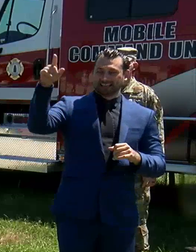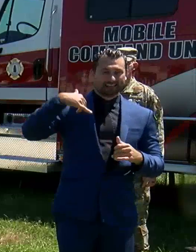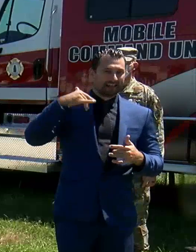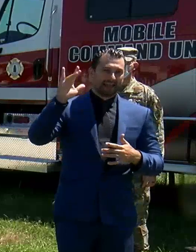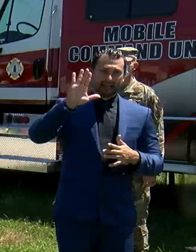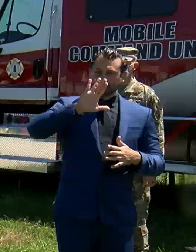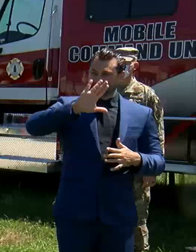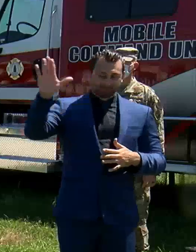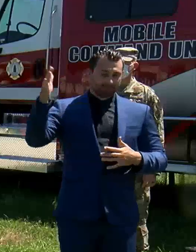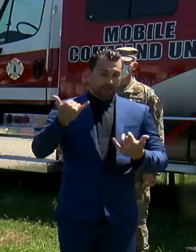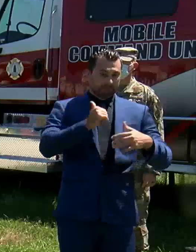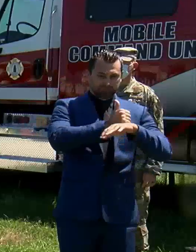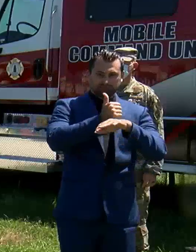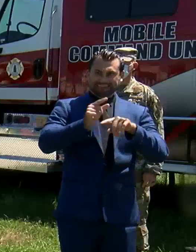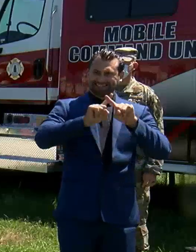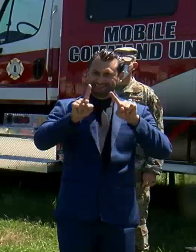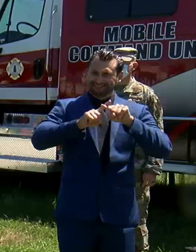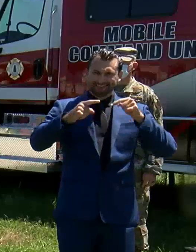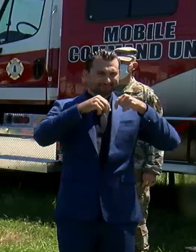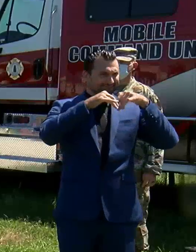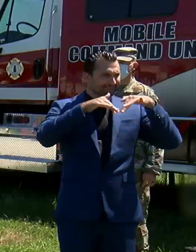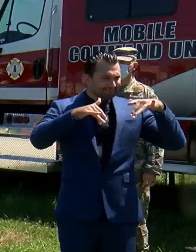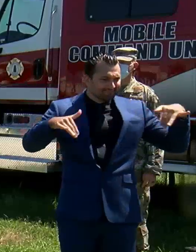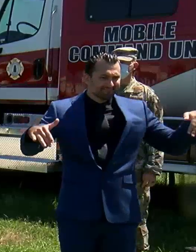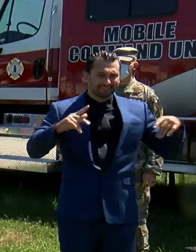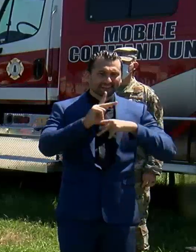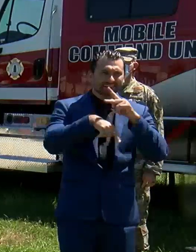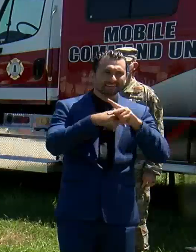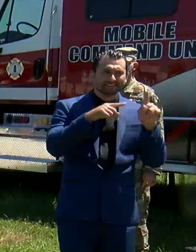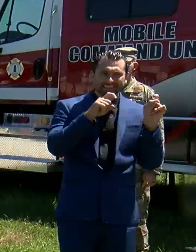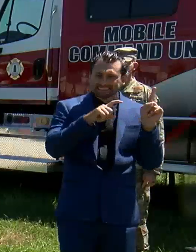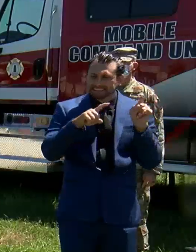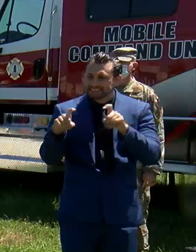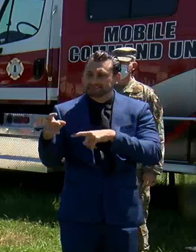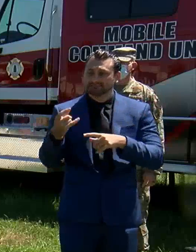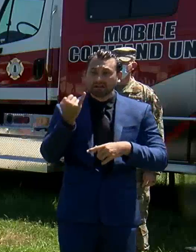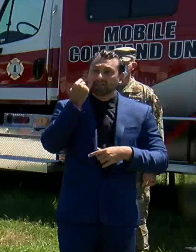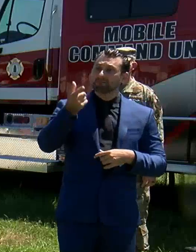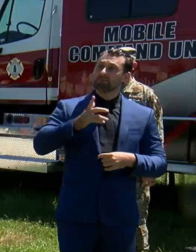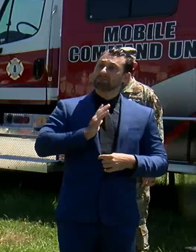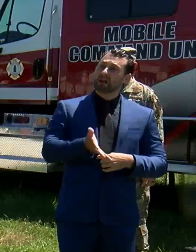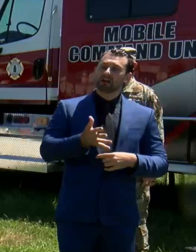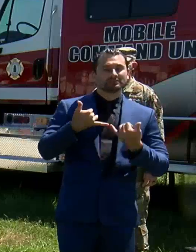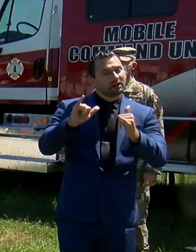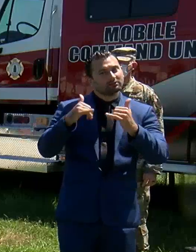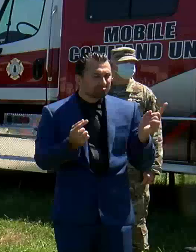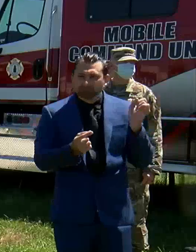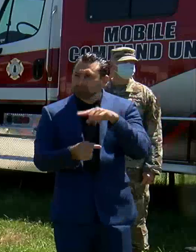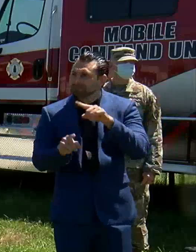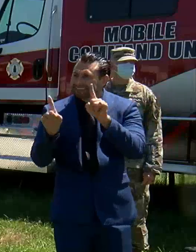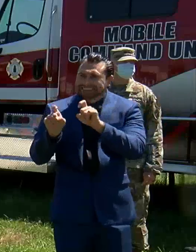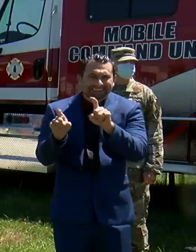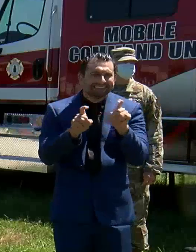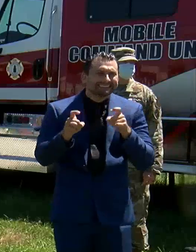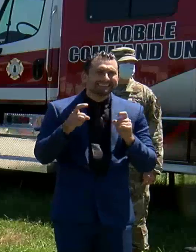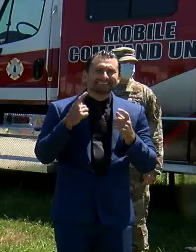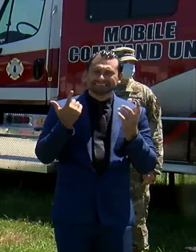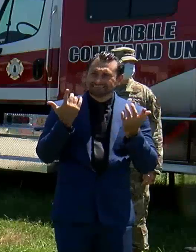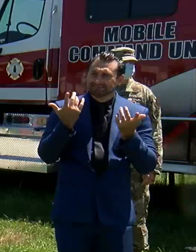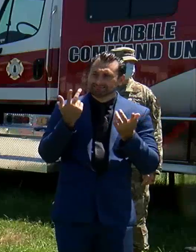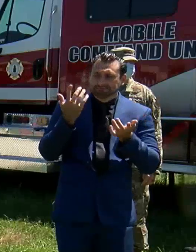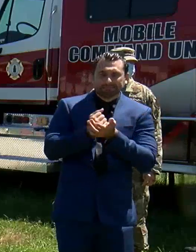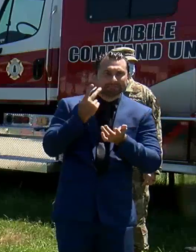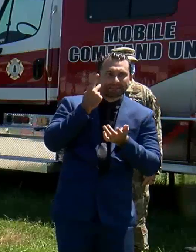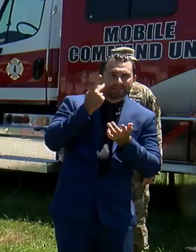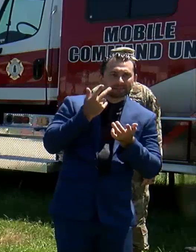have coronavirus symptoms, come. It doesn't matter how old. 2, if you're a healthcare worker, first responder, regardless of sanity, there's